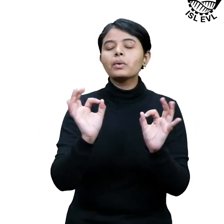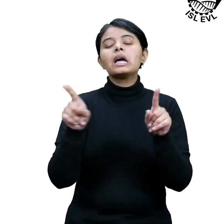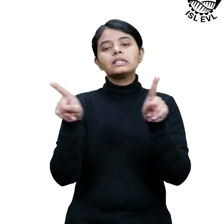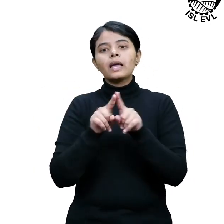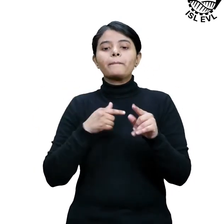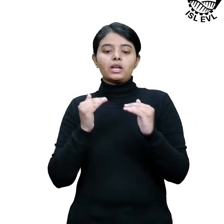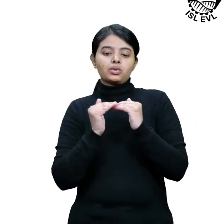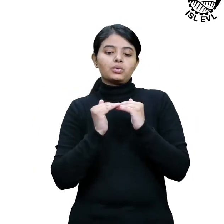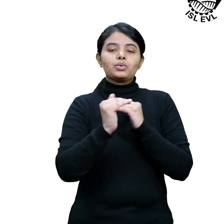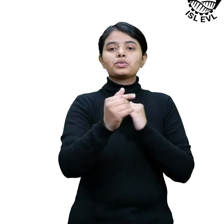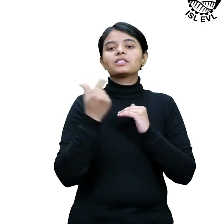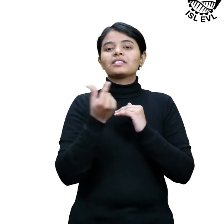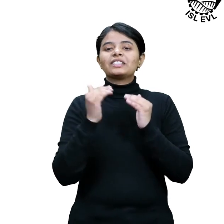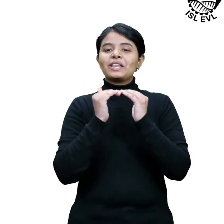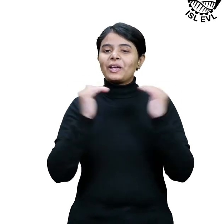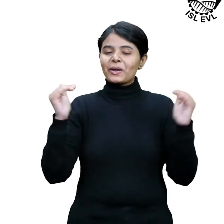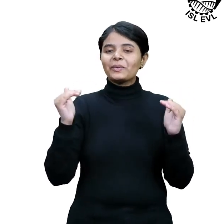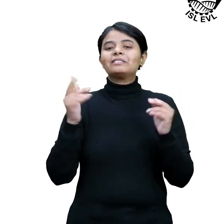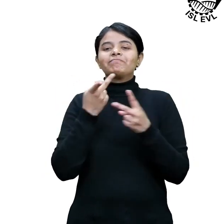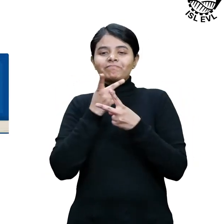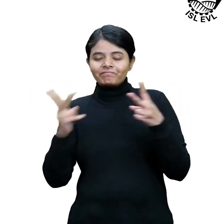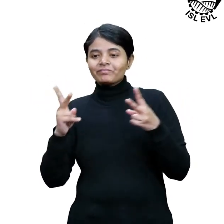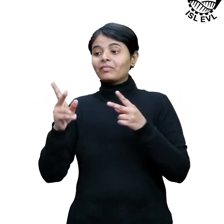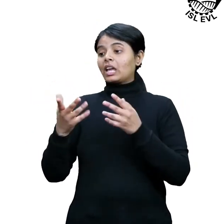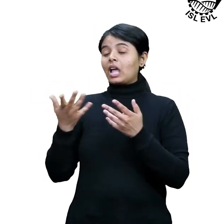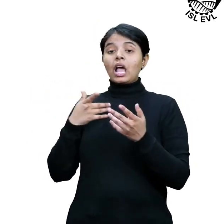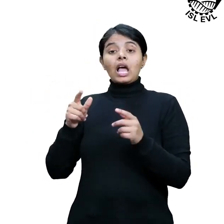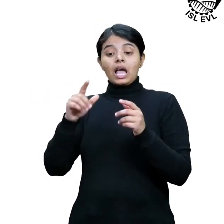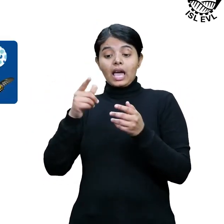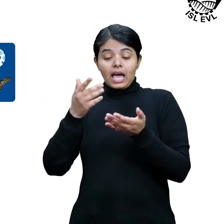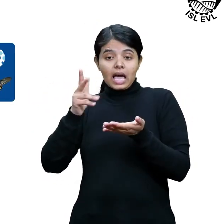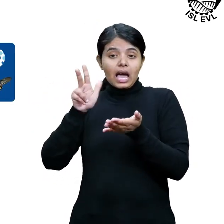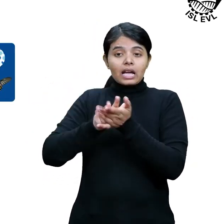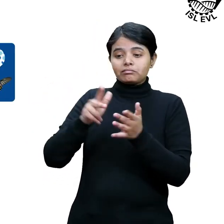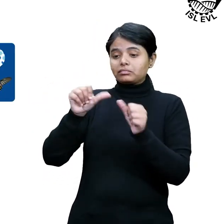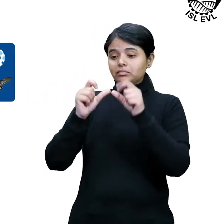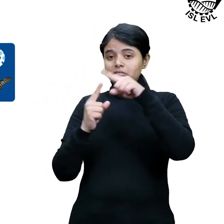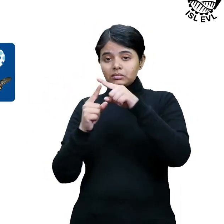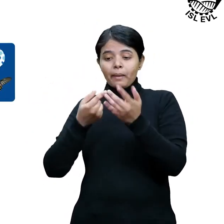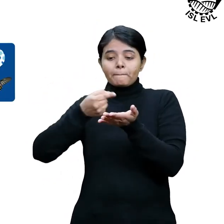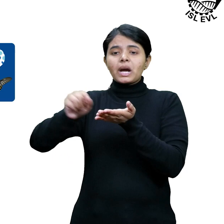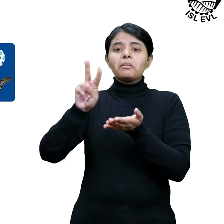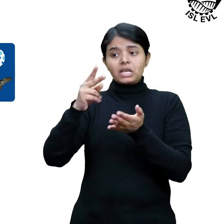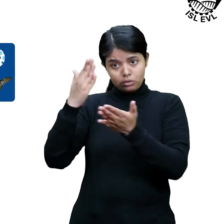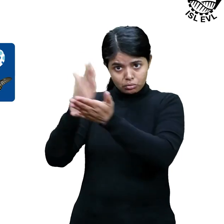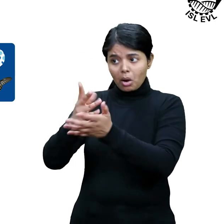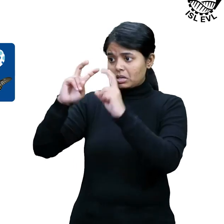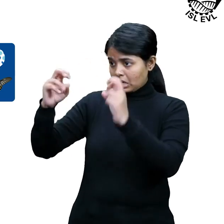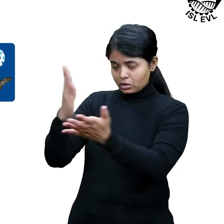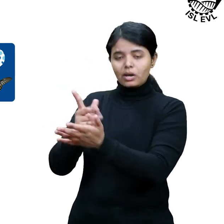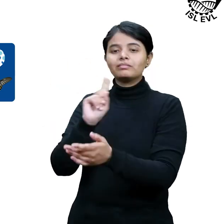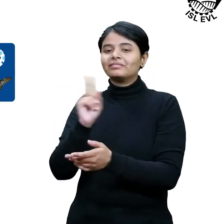of present and future generations. It does not stop companies or researchers from using